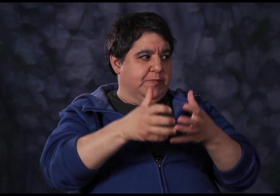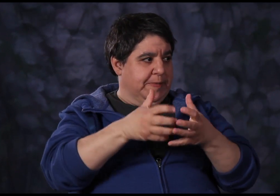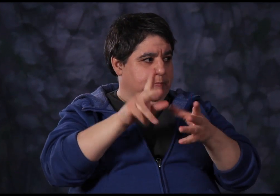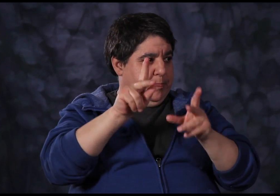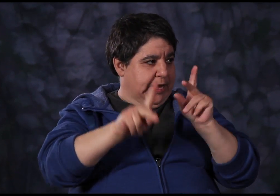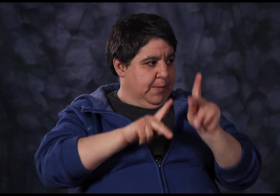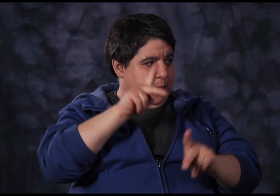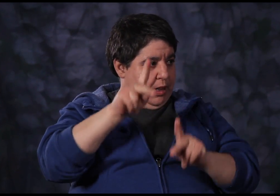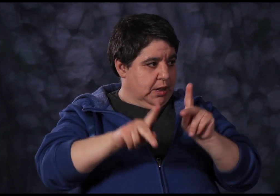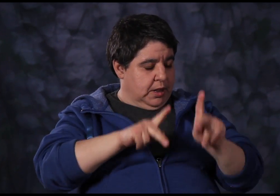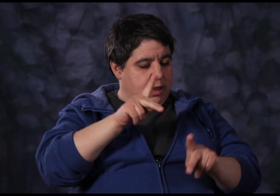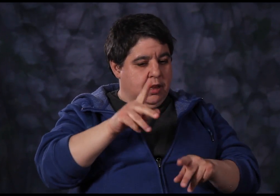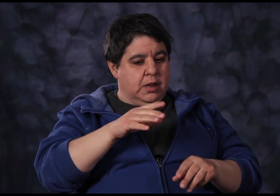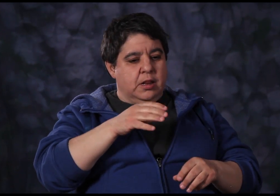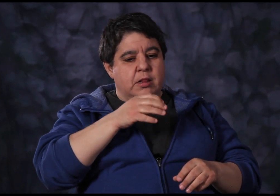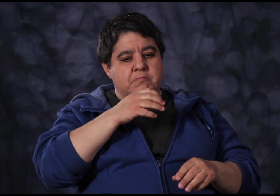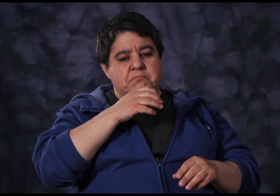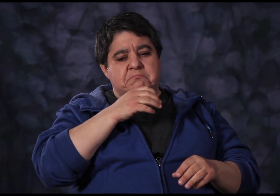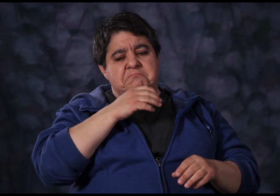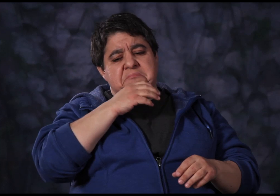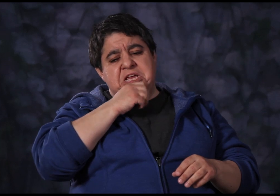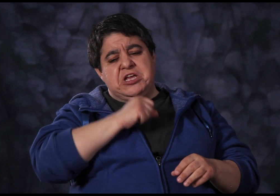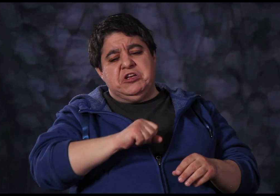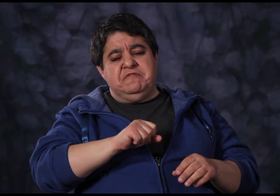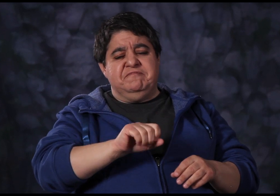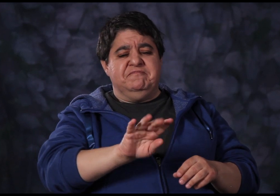And again, when I was younger, I was involved with a pretty bad group of people.